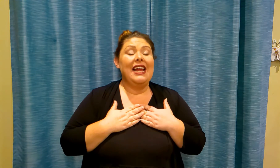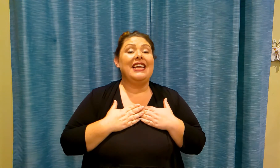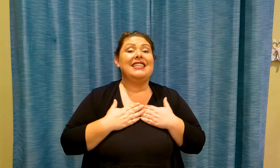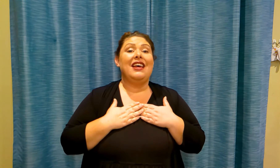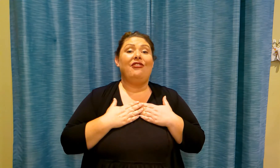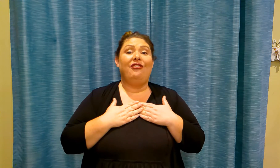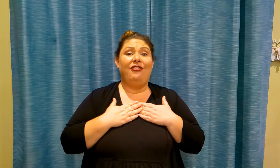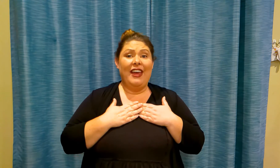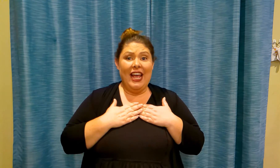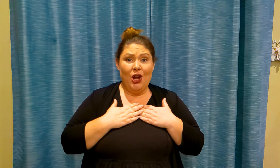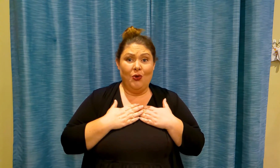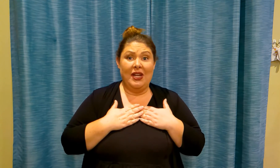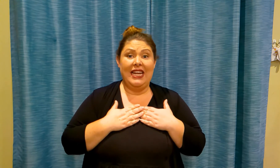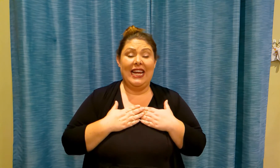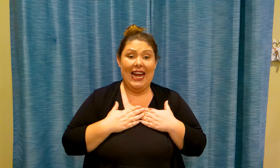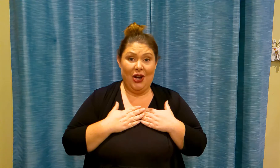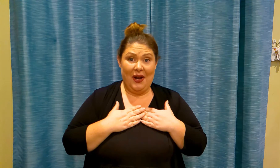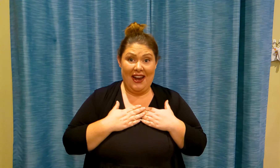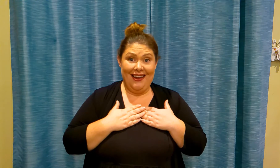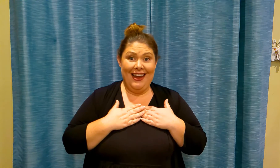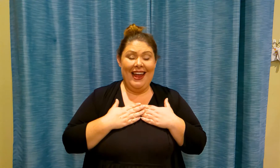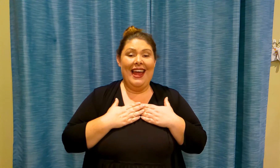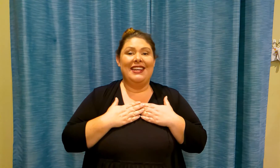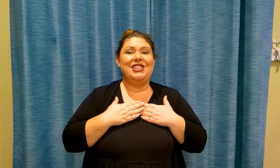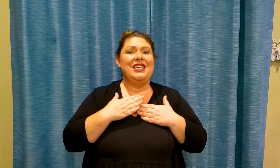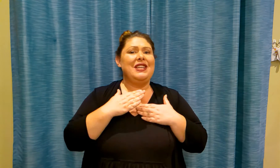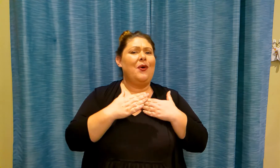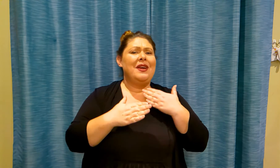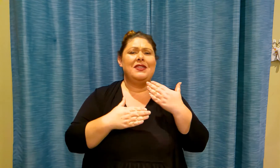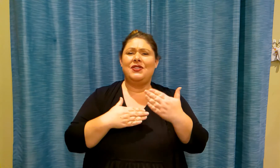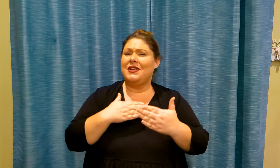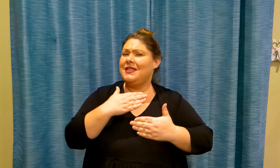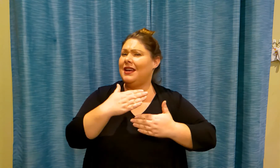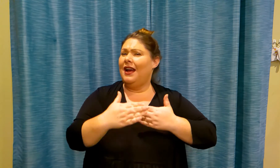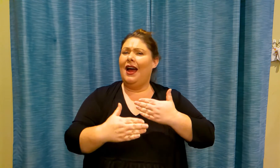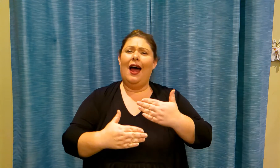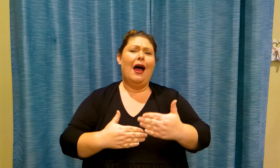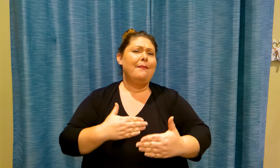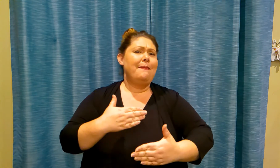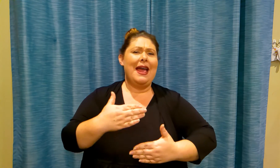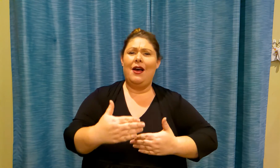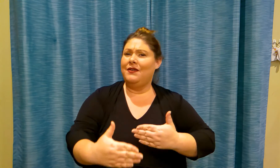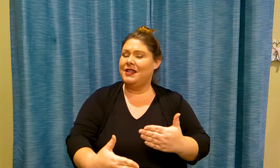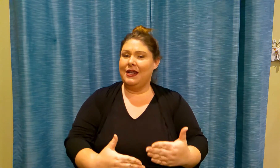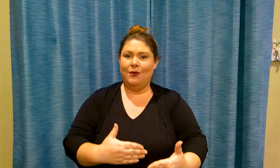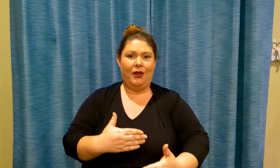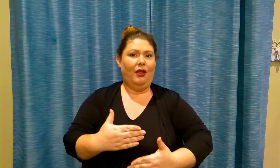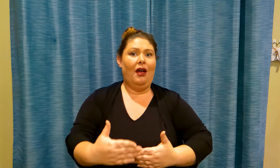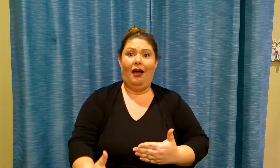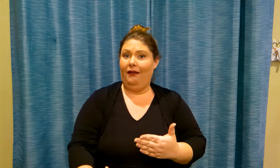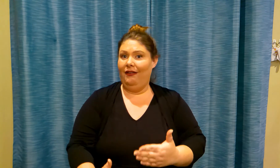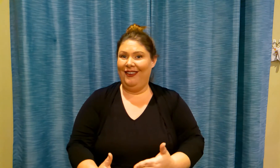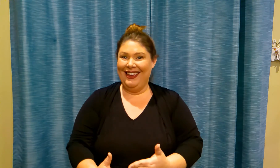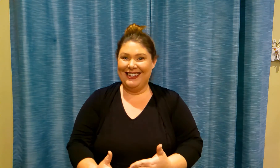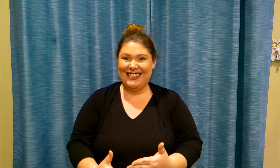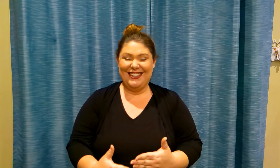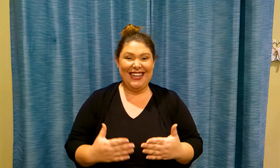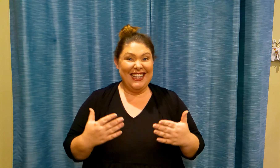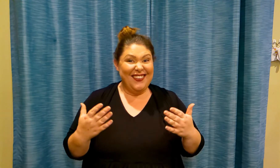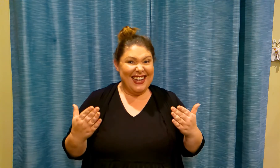is very caring. She's always just abounding with love. So can you guys